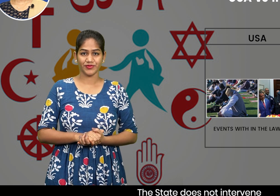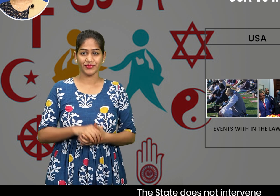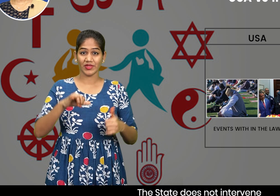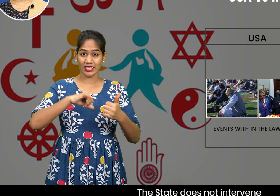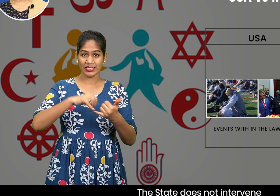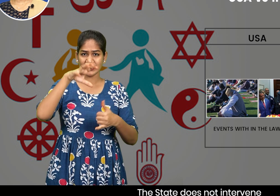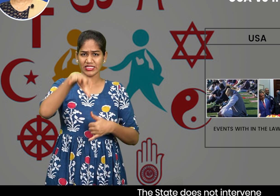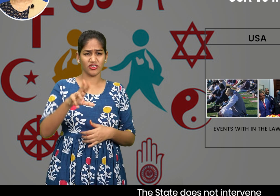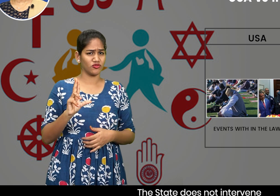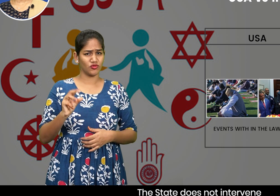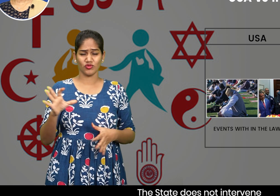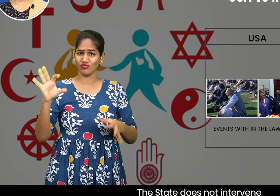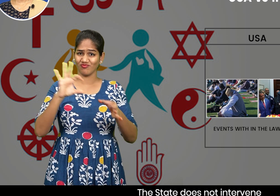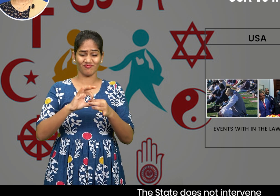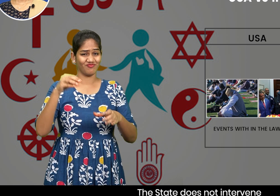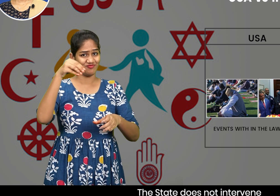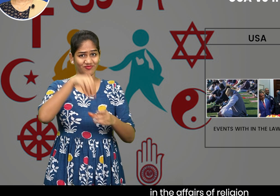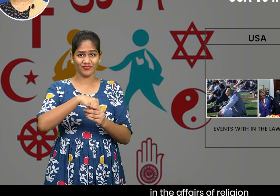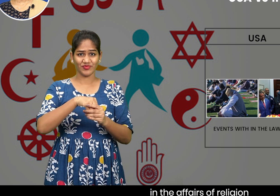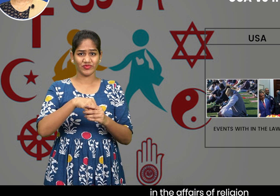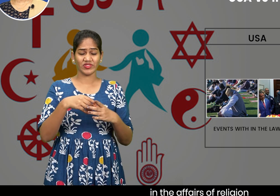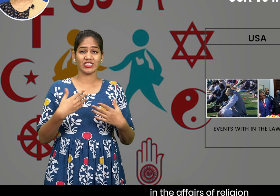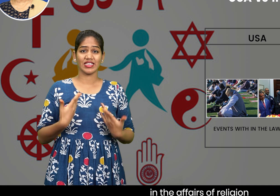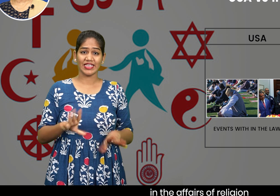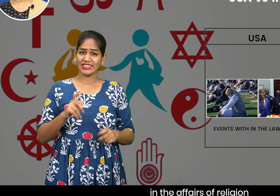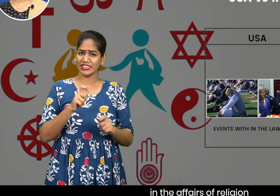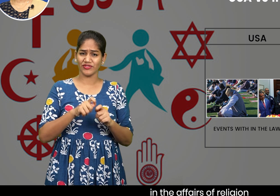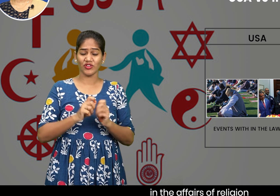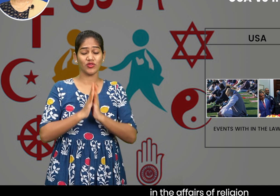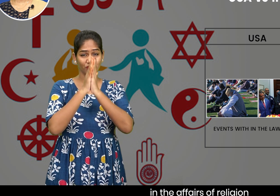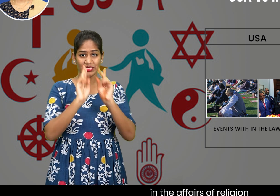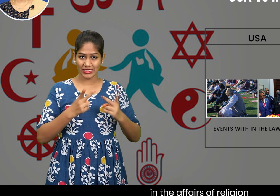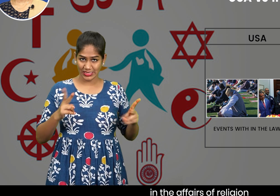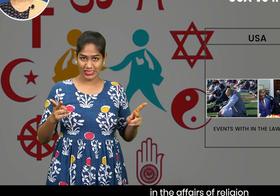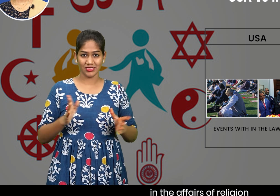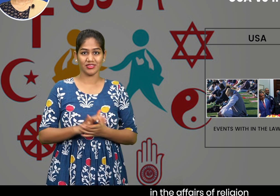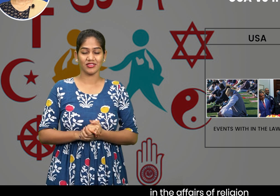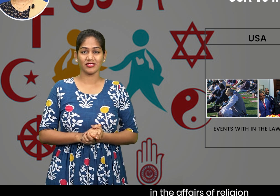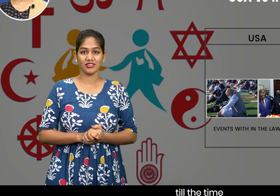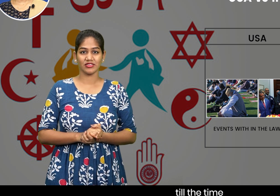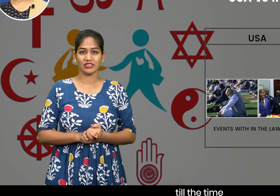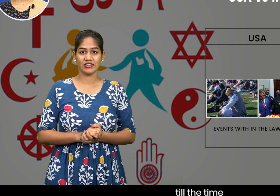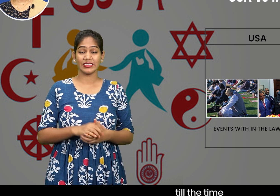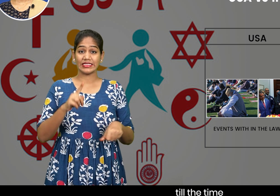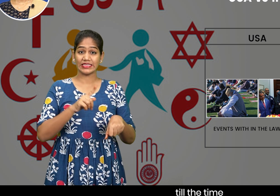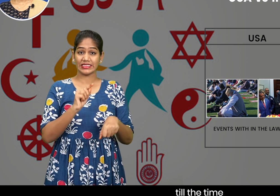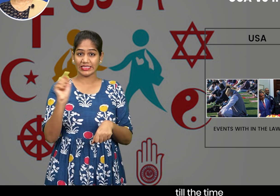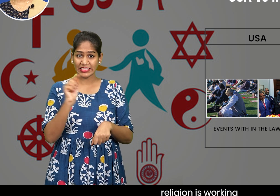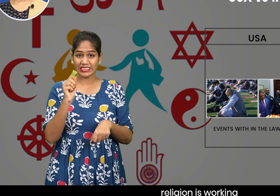the state does not intervene in the affairs of religion till the